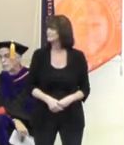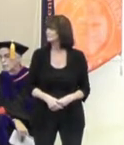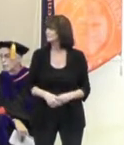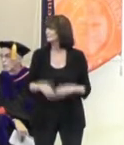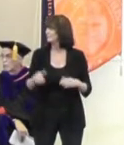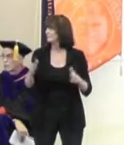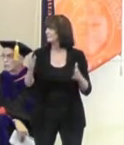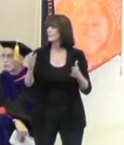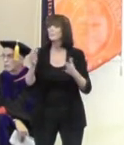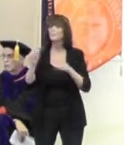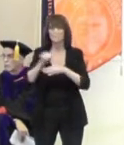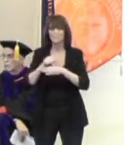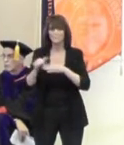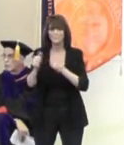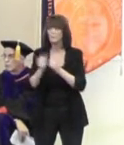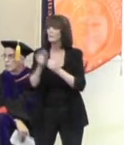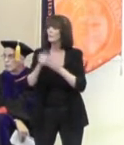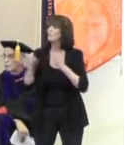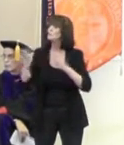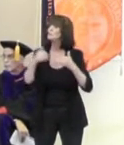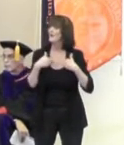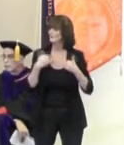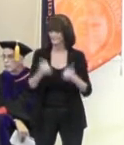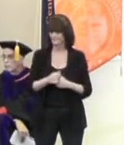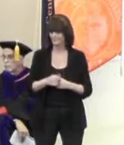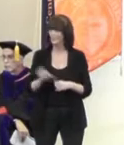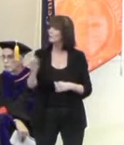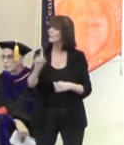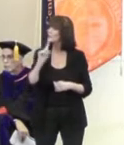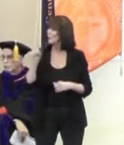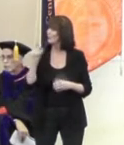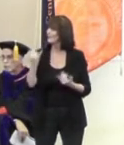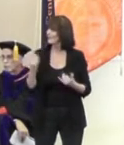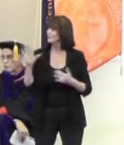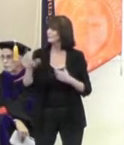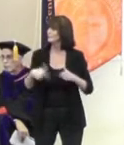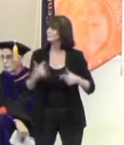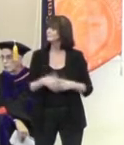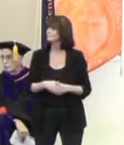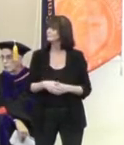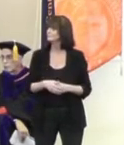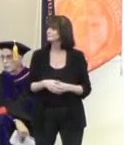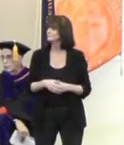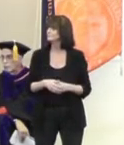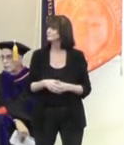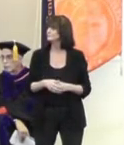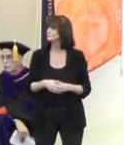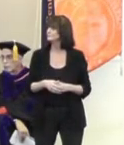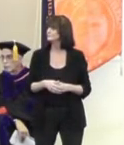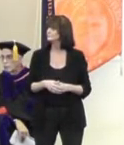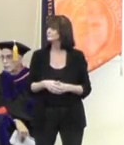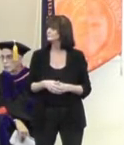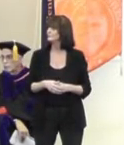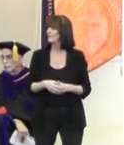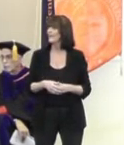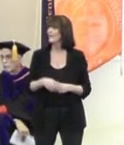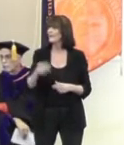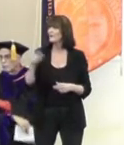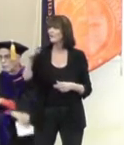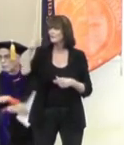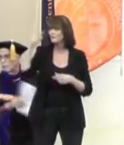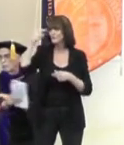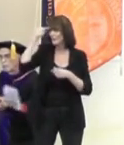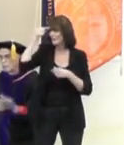graduates, with what you have where you are. And just think,